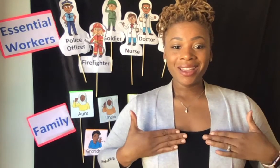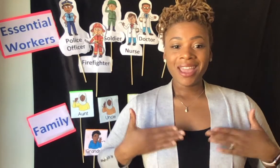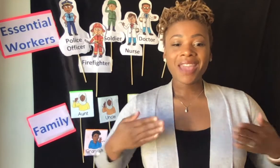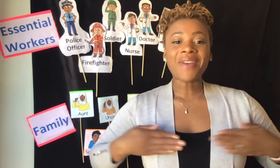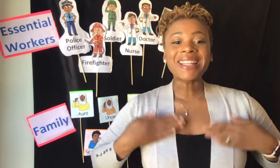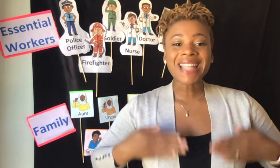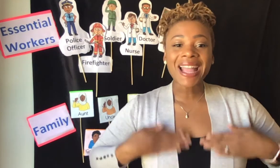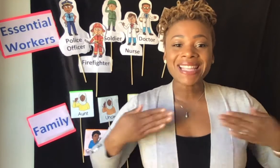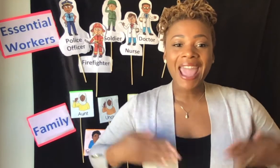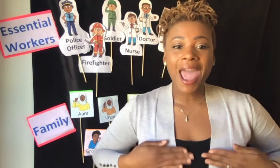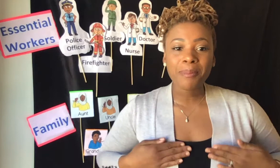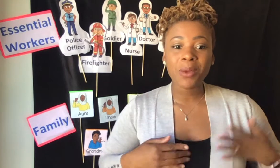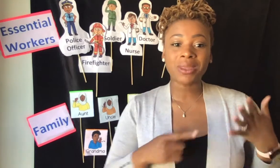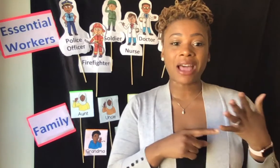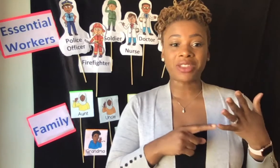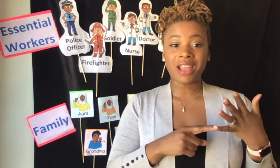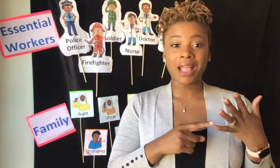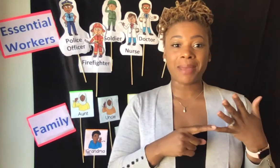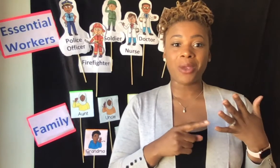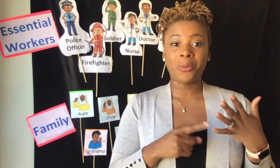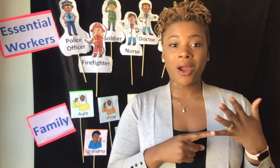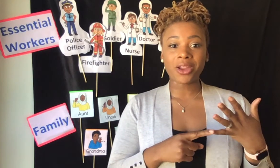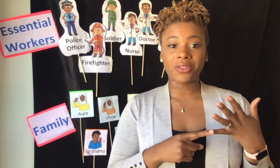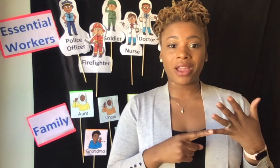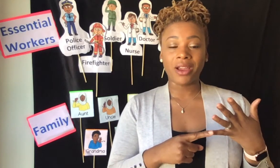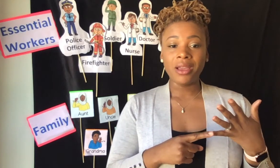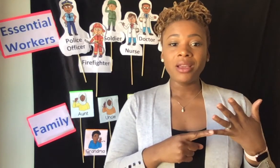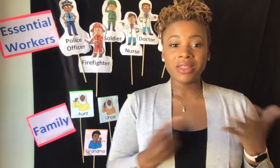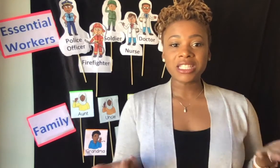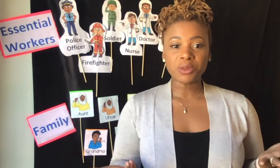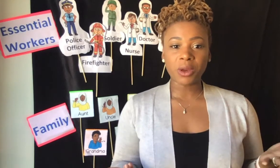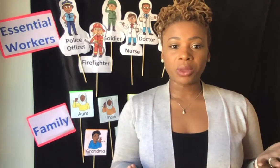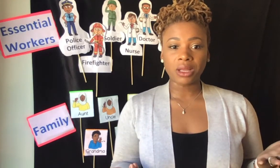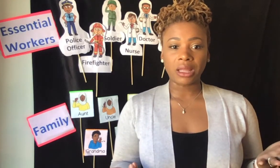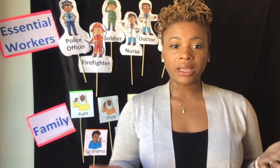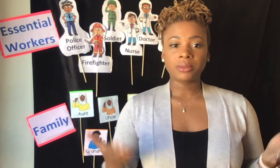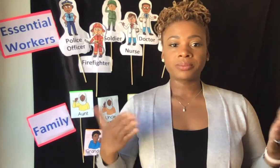If I signed happy without the non-manual marker there, this is what it would look like.